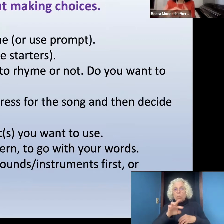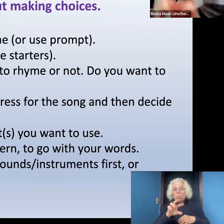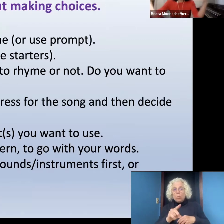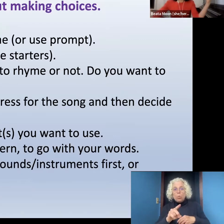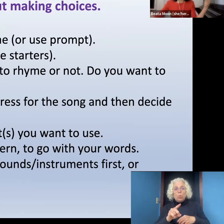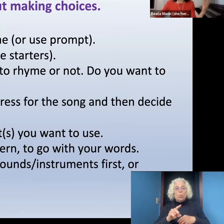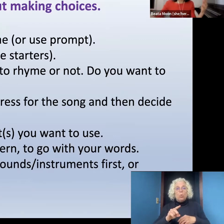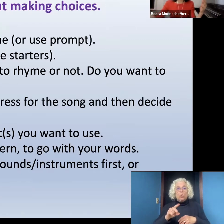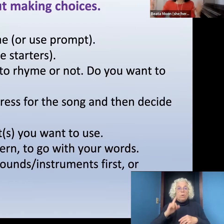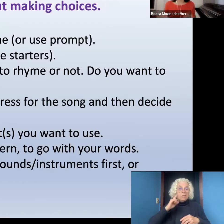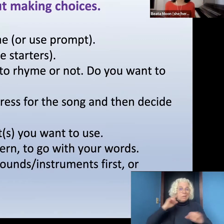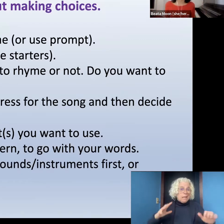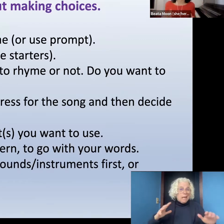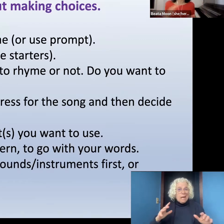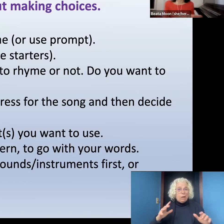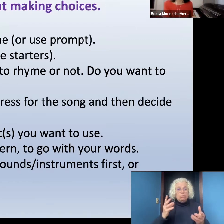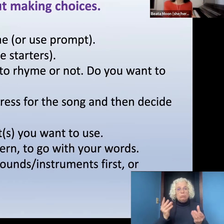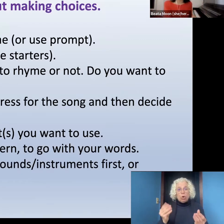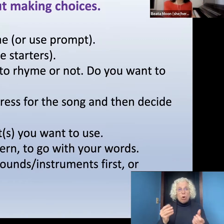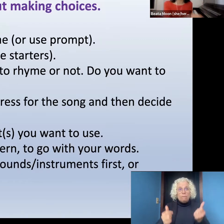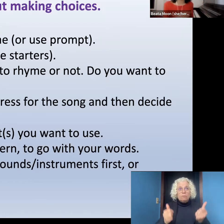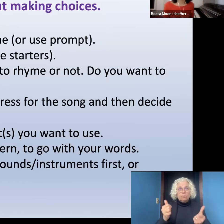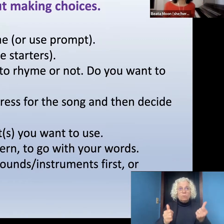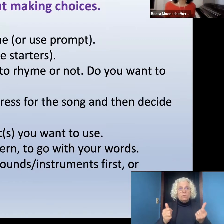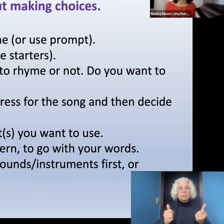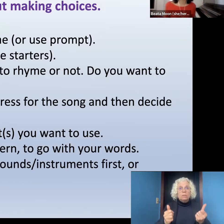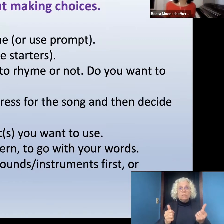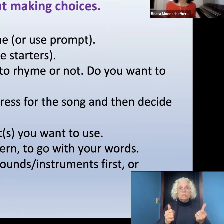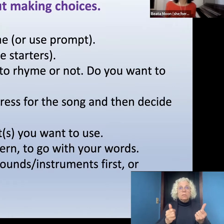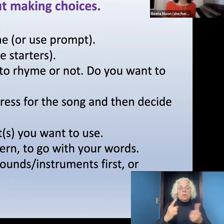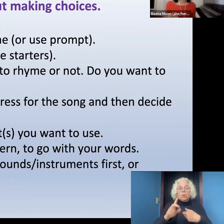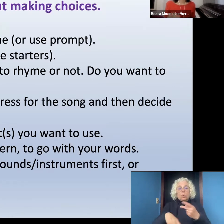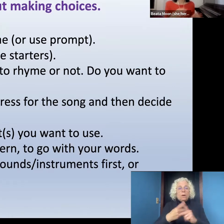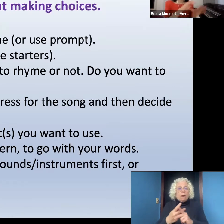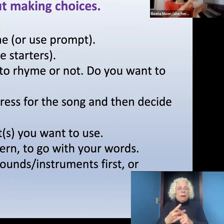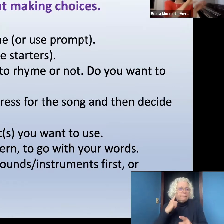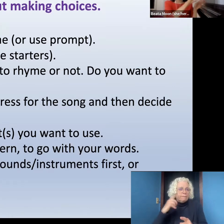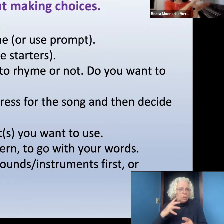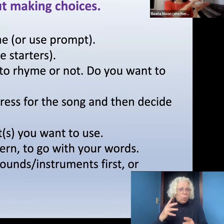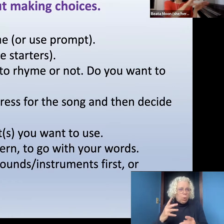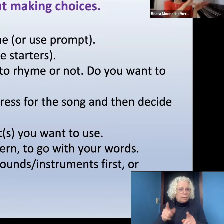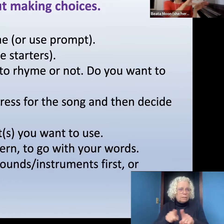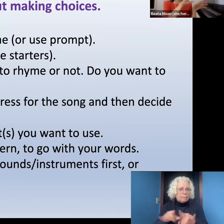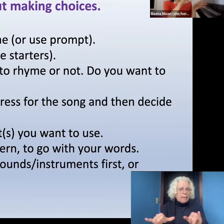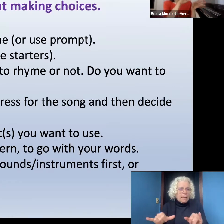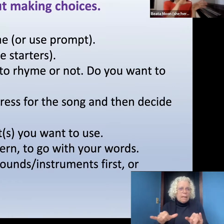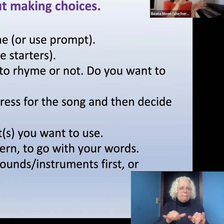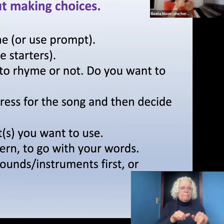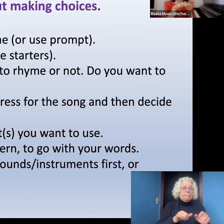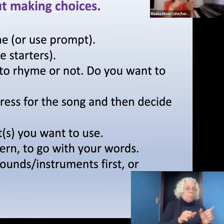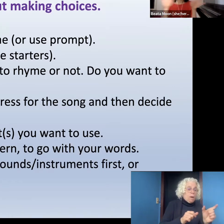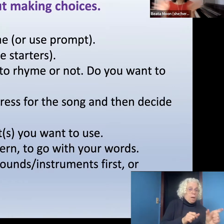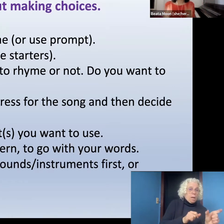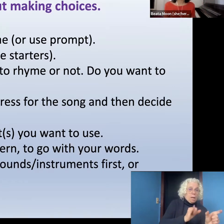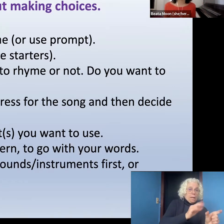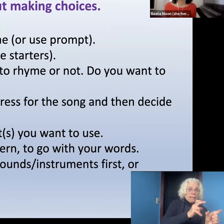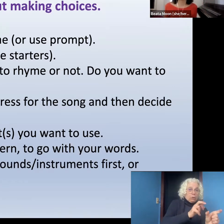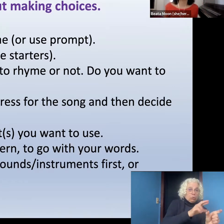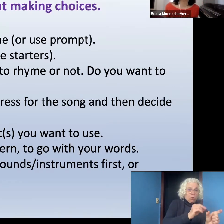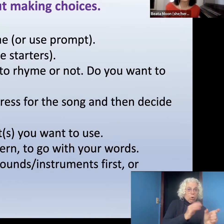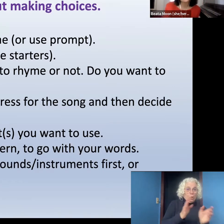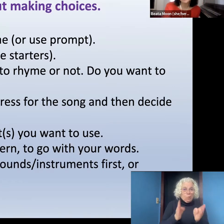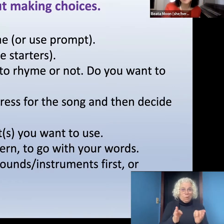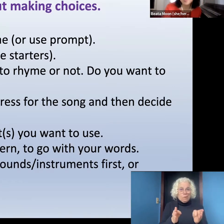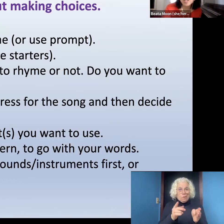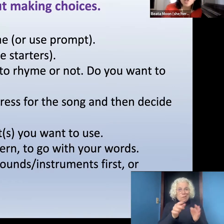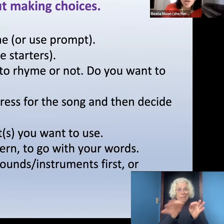dynamics, how loud or soft, the sounds that you want to use. Do you want to have intro, all those decision